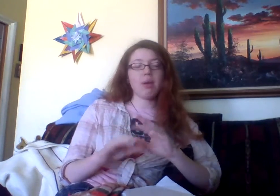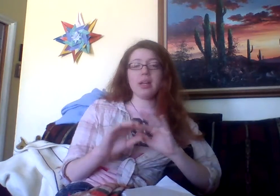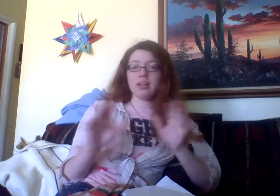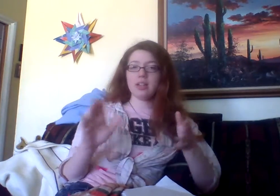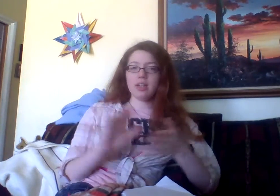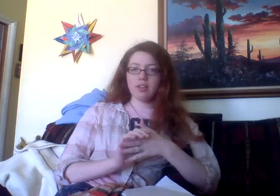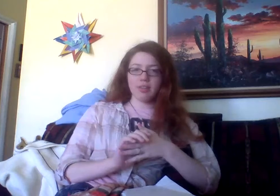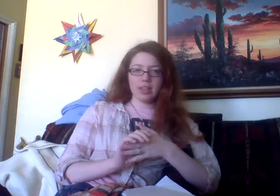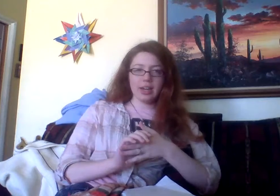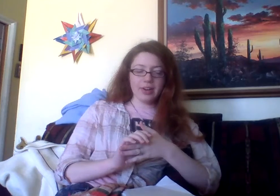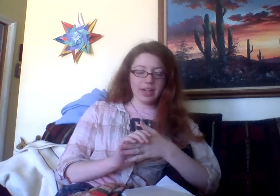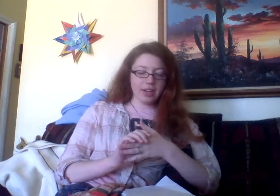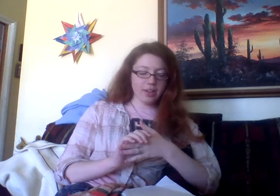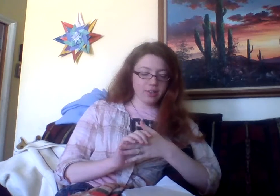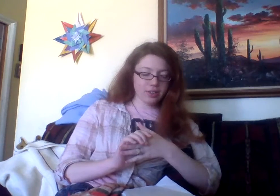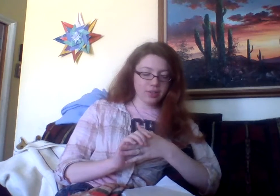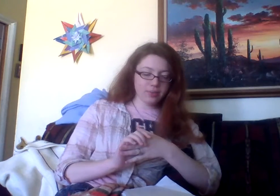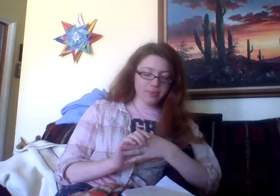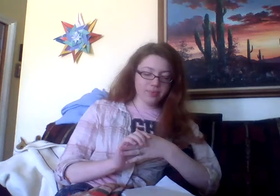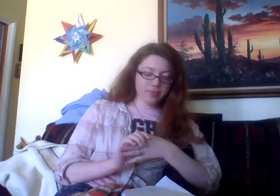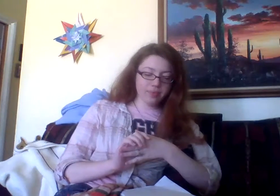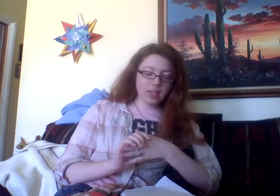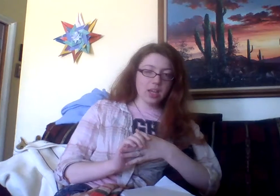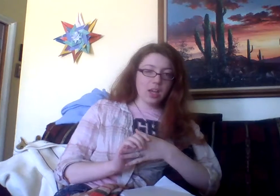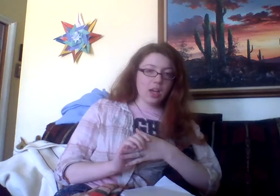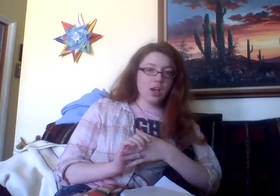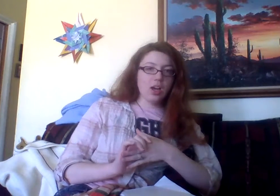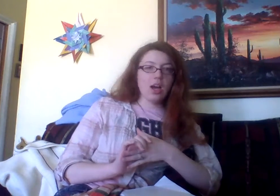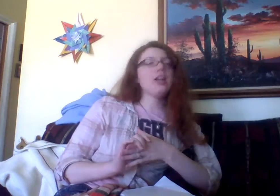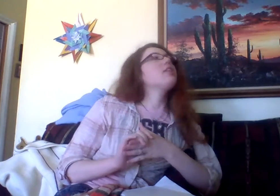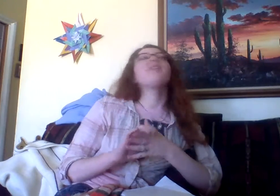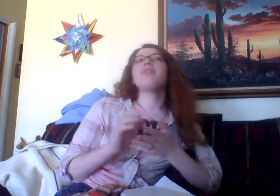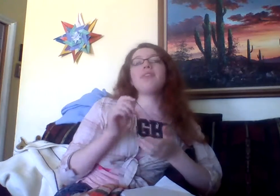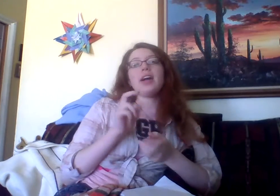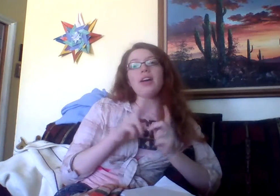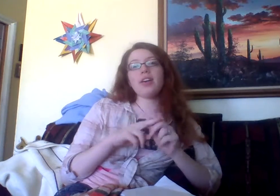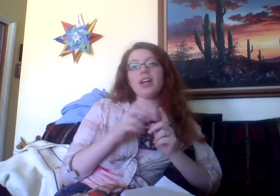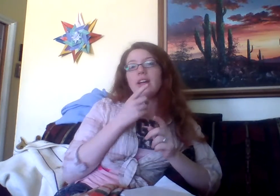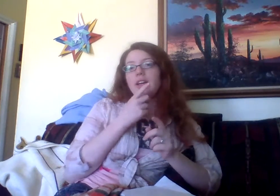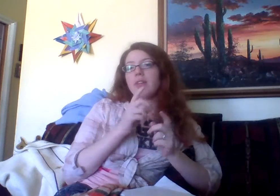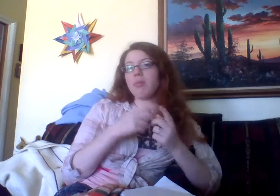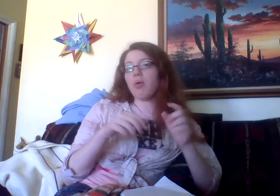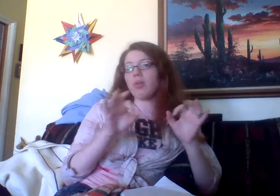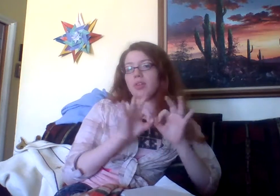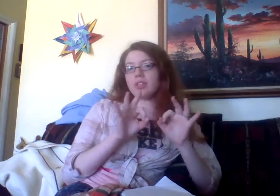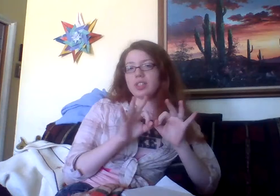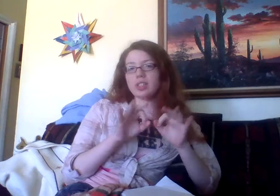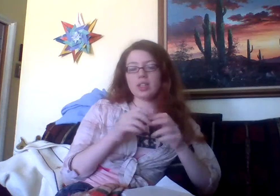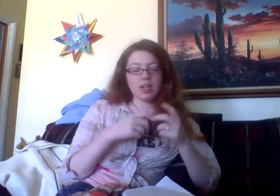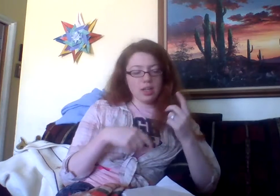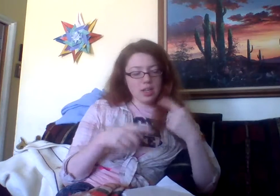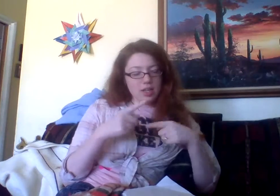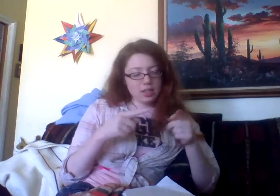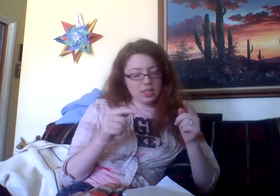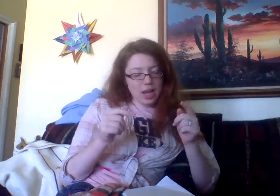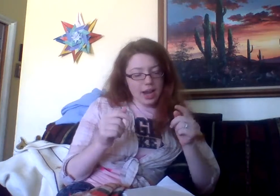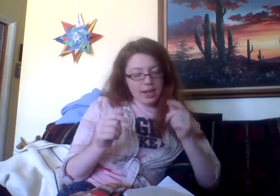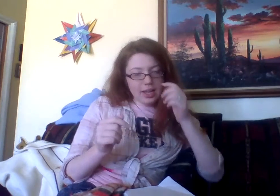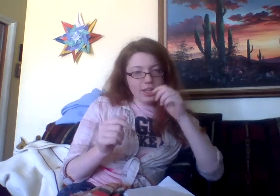but for clarity also. Another very important sign